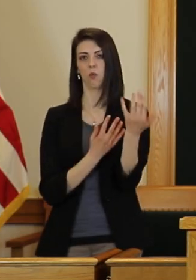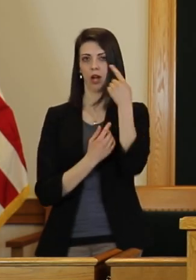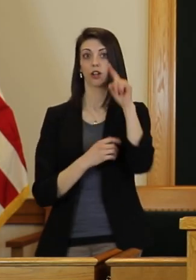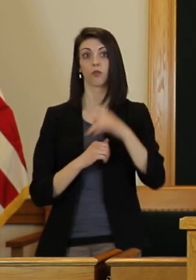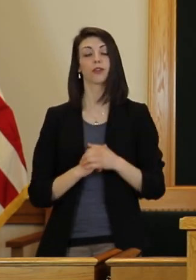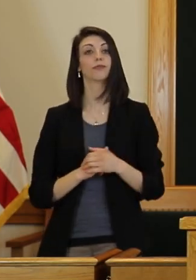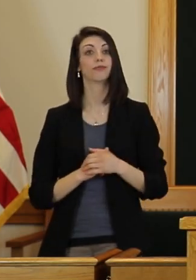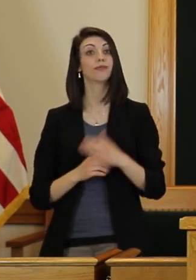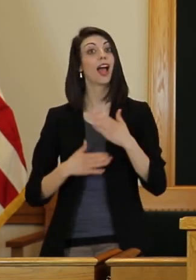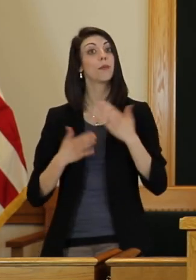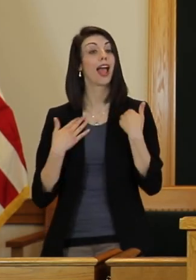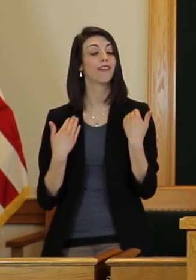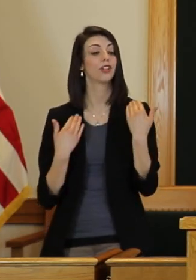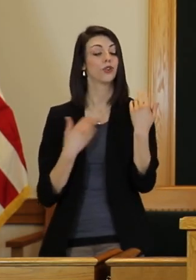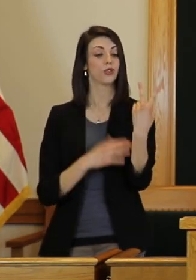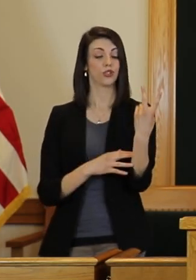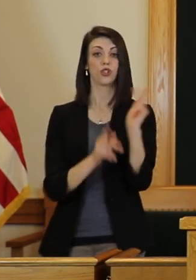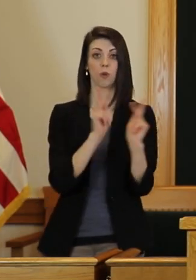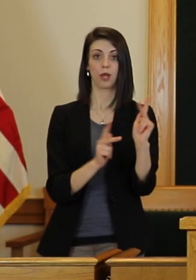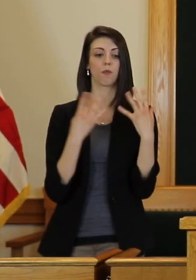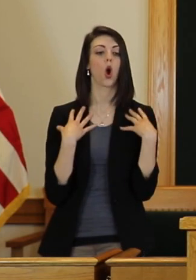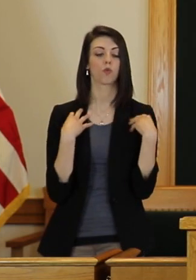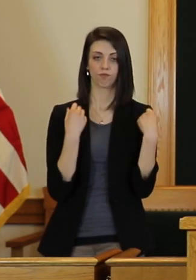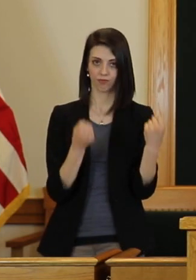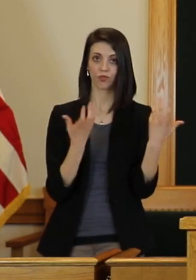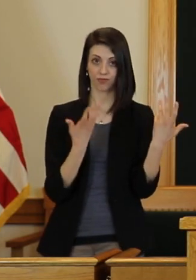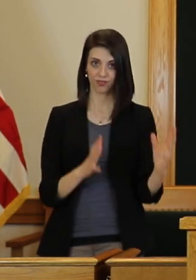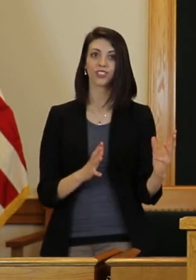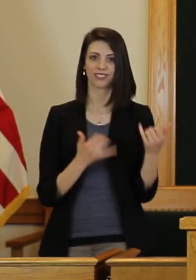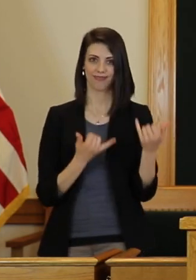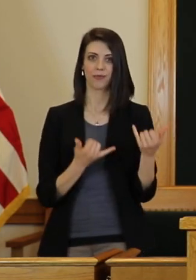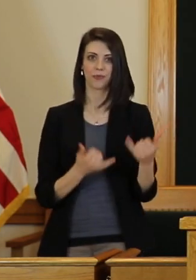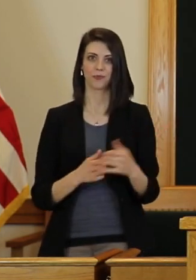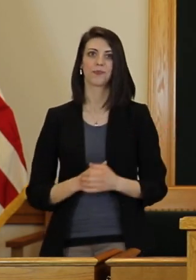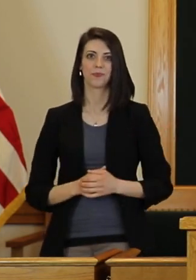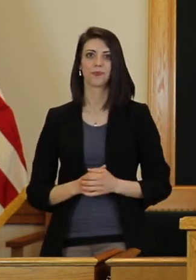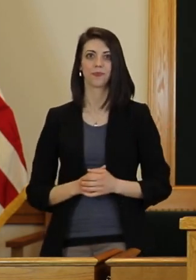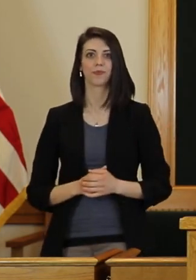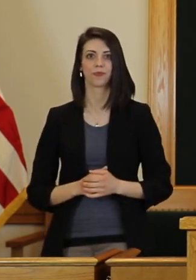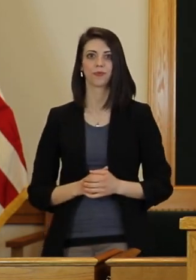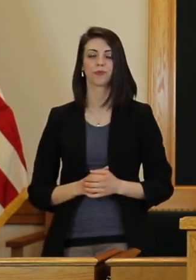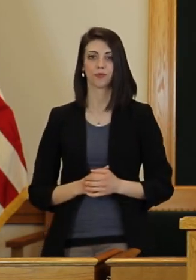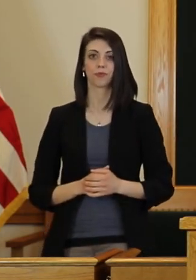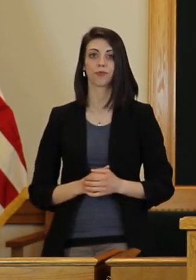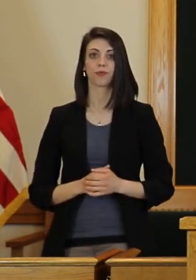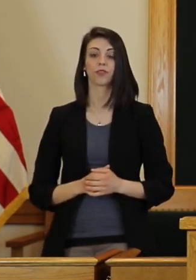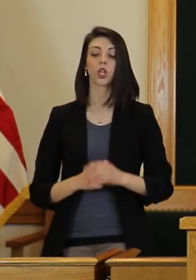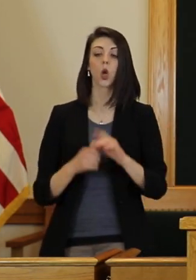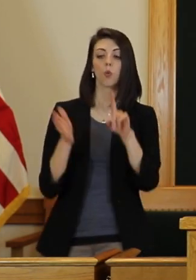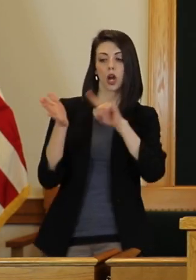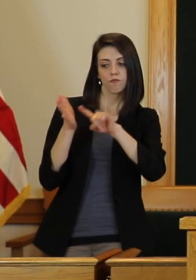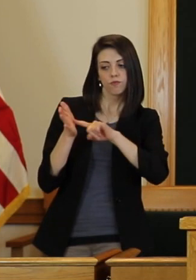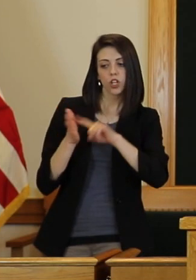to report that we have 2 residents that are recovered at this time. We are following